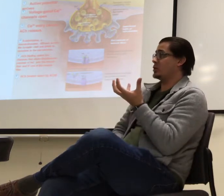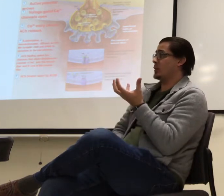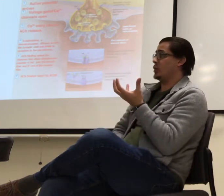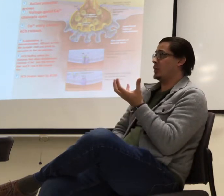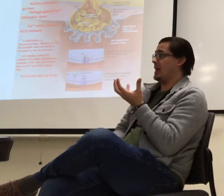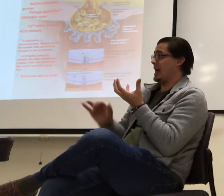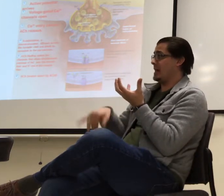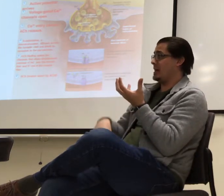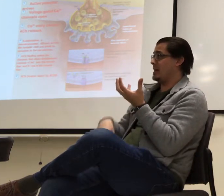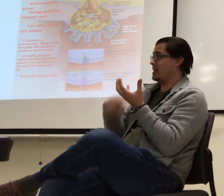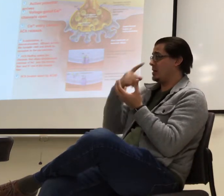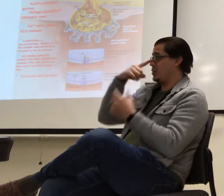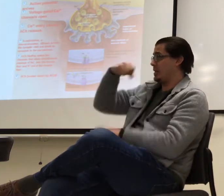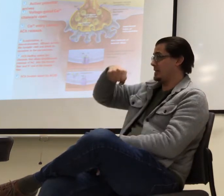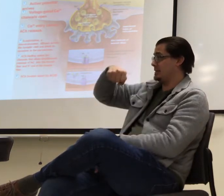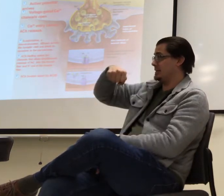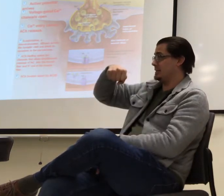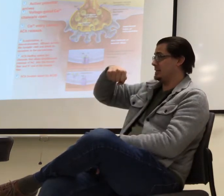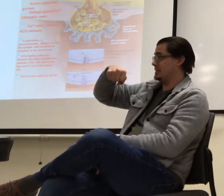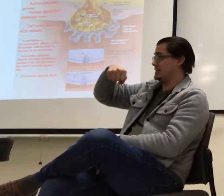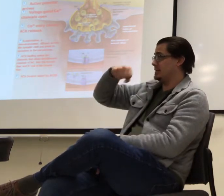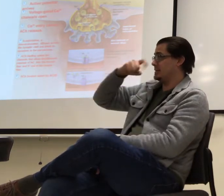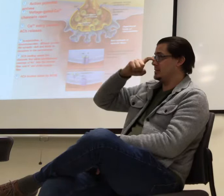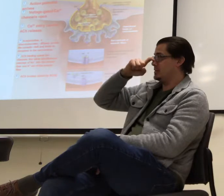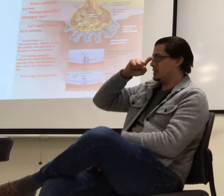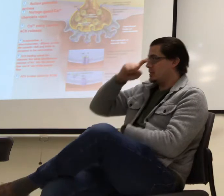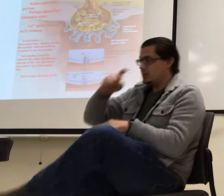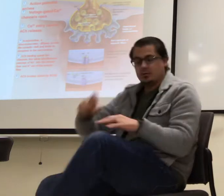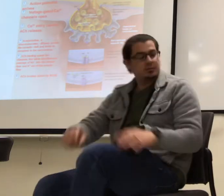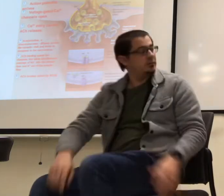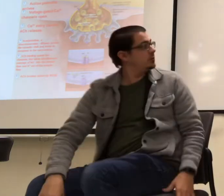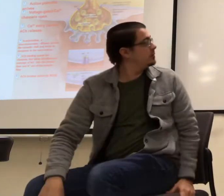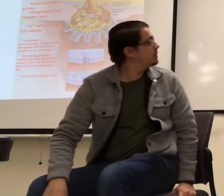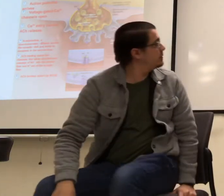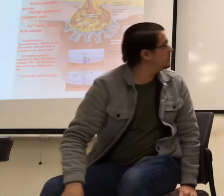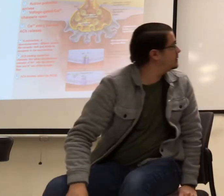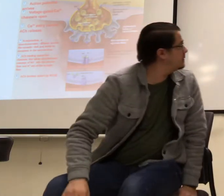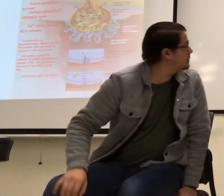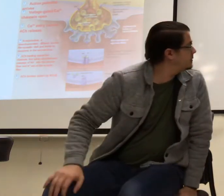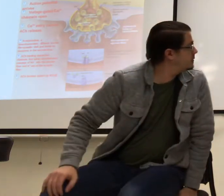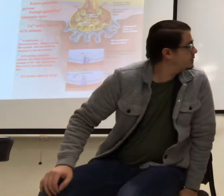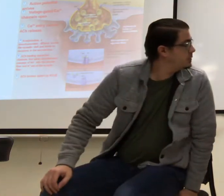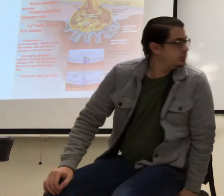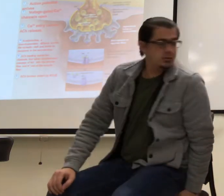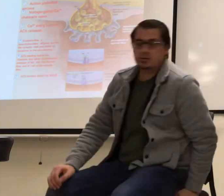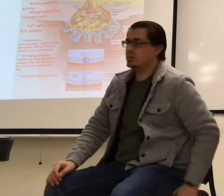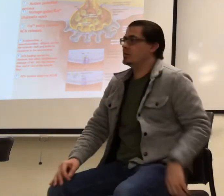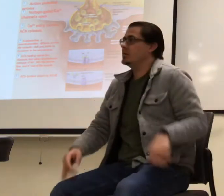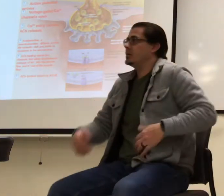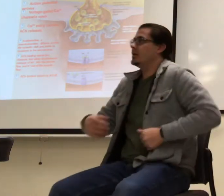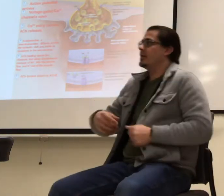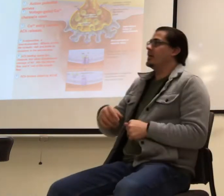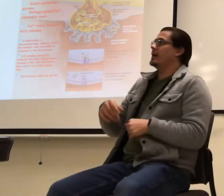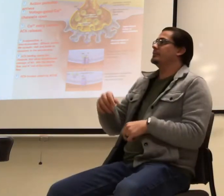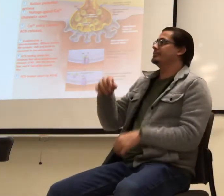And somehow, this action potential needs to spread to the postsynaptic cell.